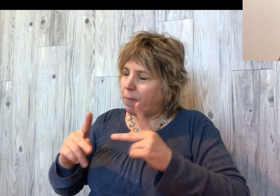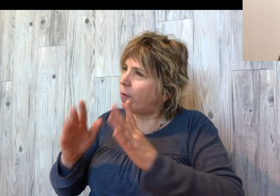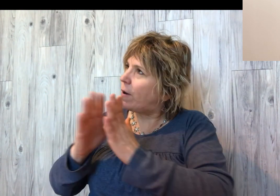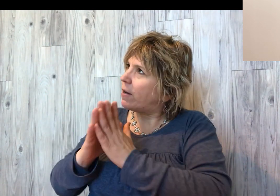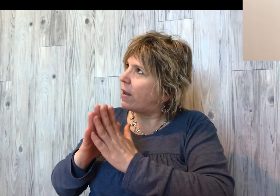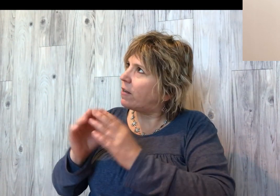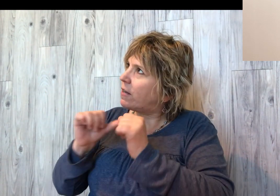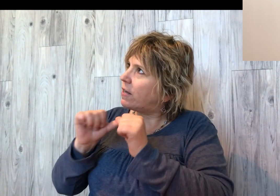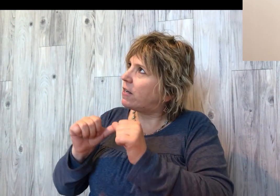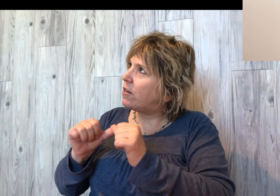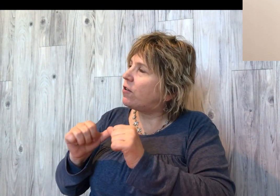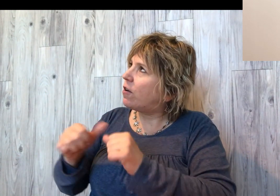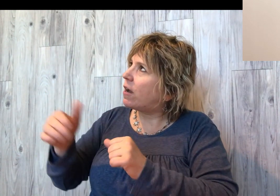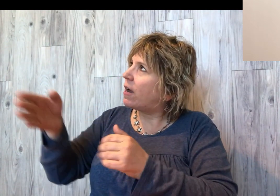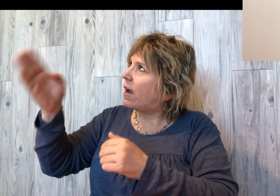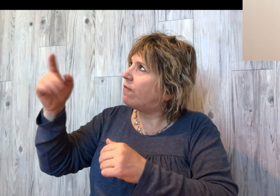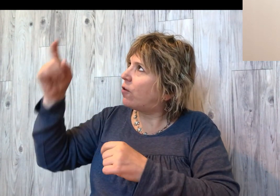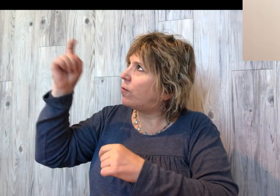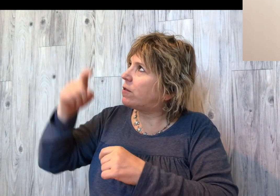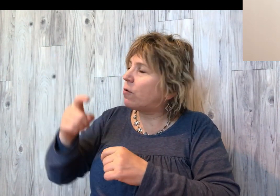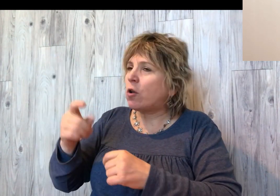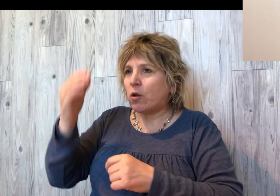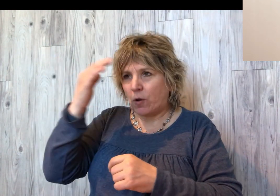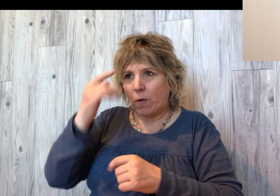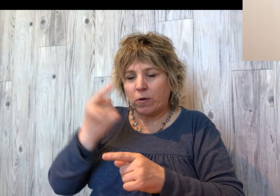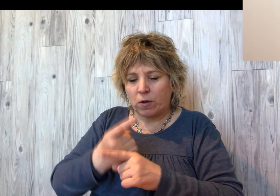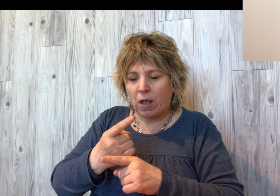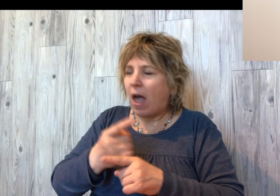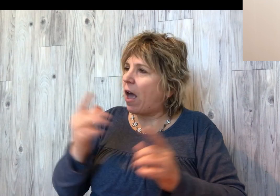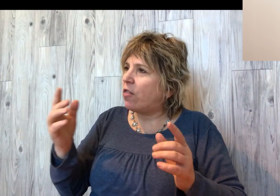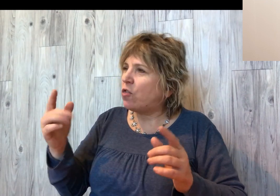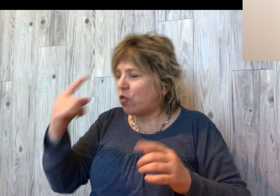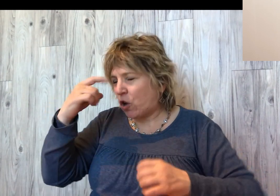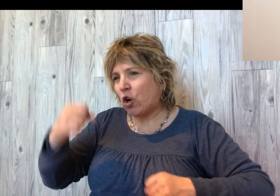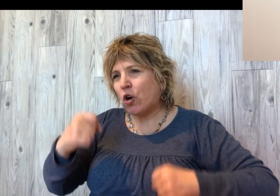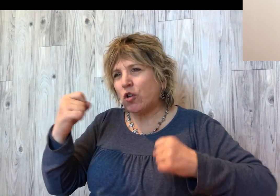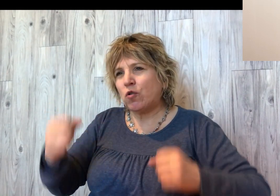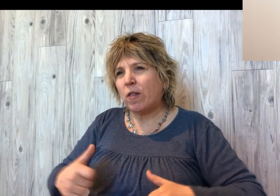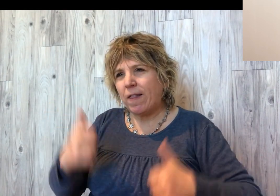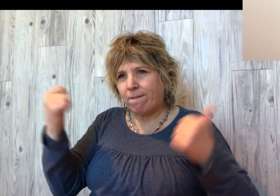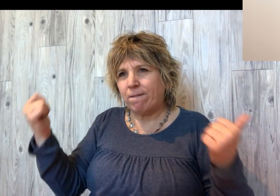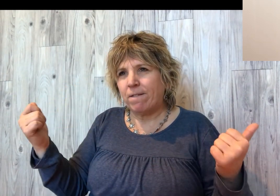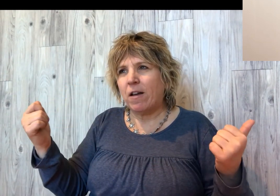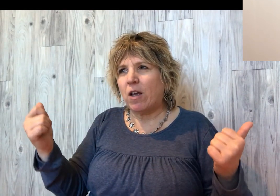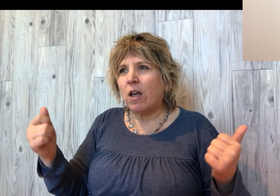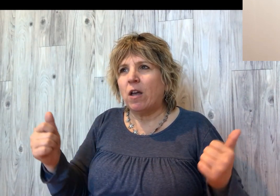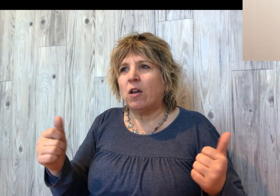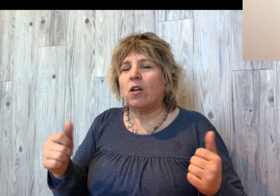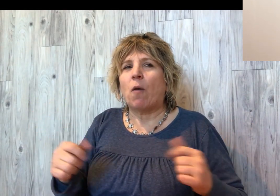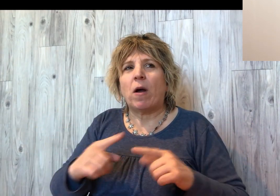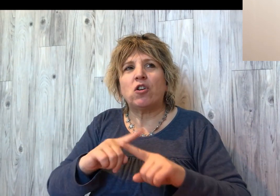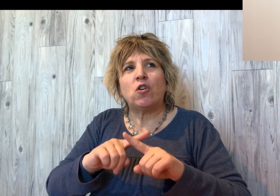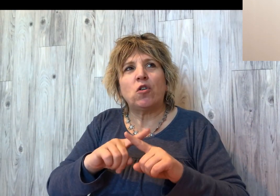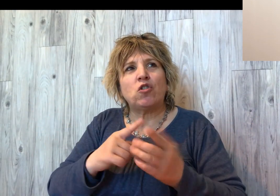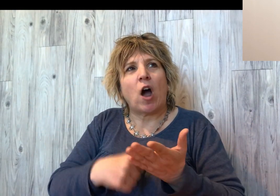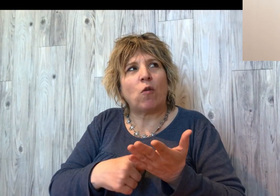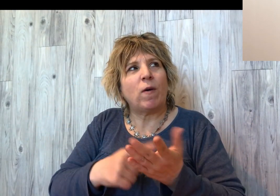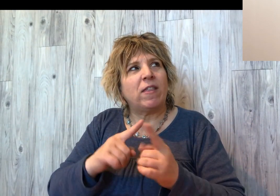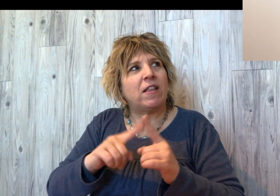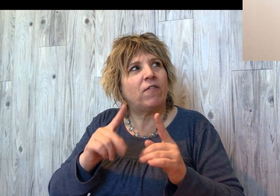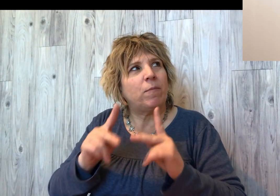For those of you who are praying right now, just continue to ask God for wisdom to know what's right and the courage to live it out. And while you're praying that, I want to talk to some others